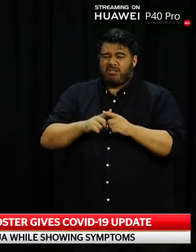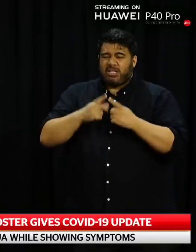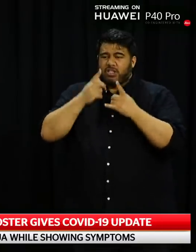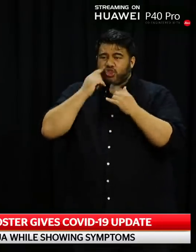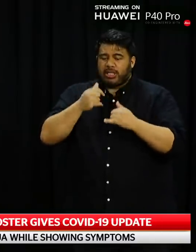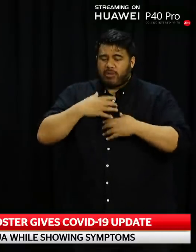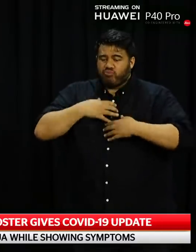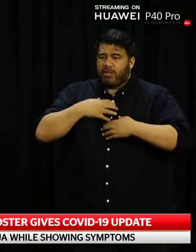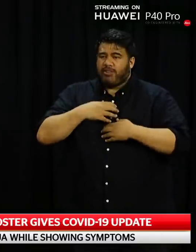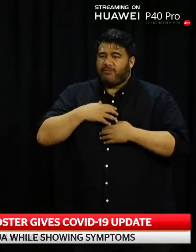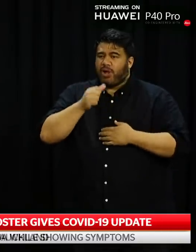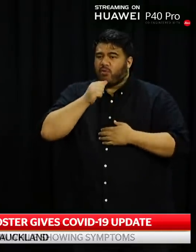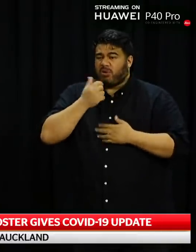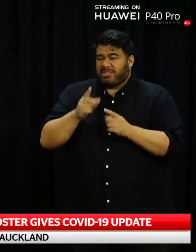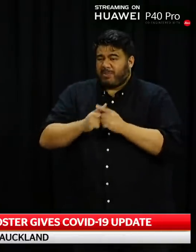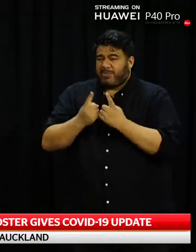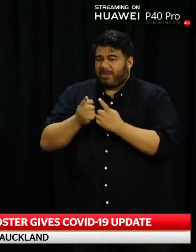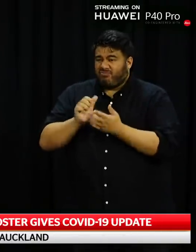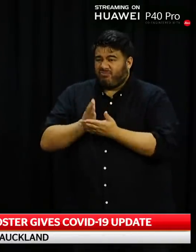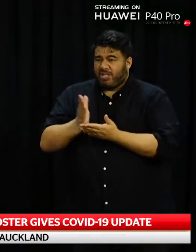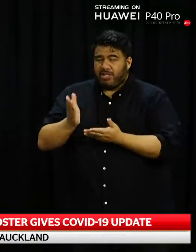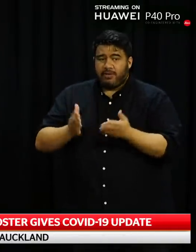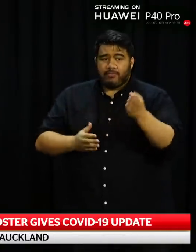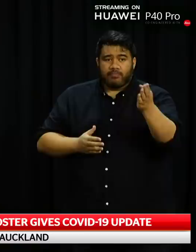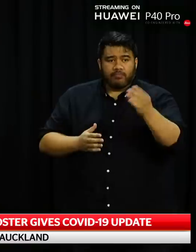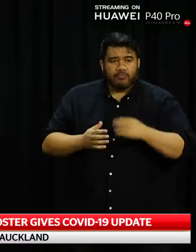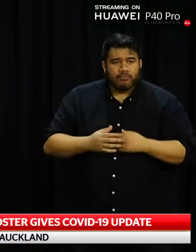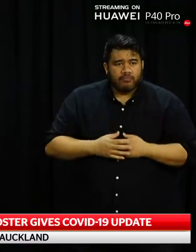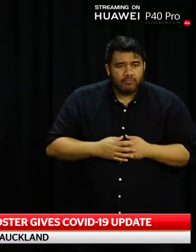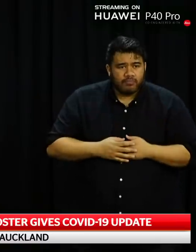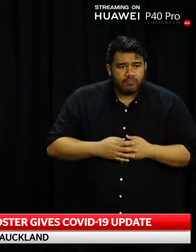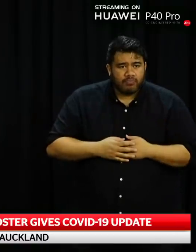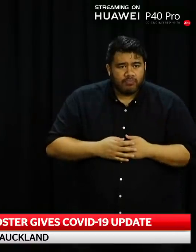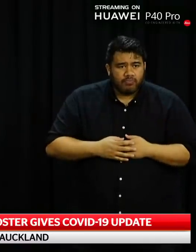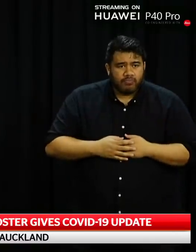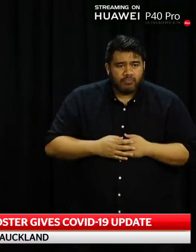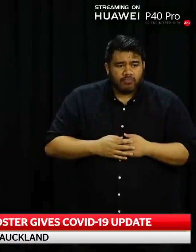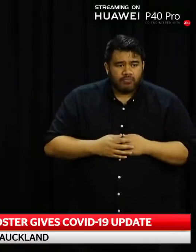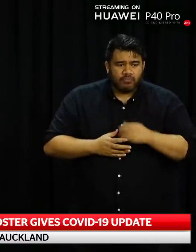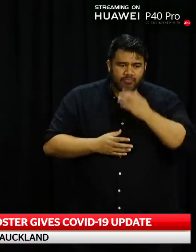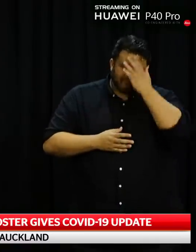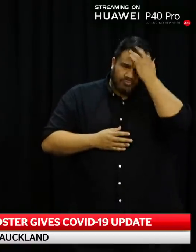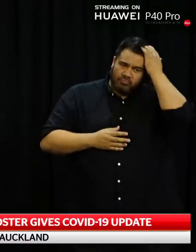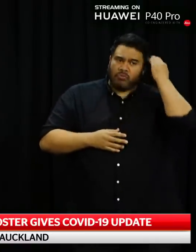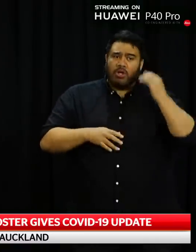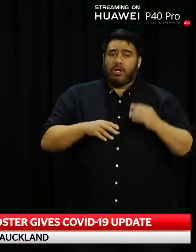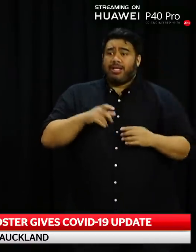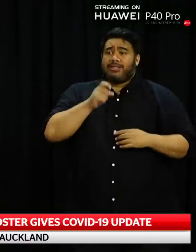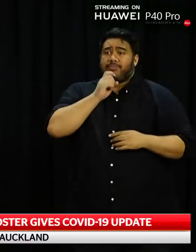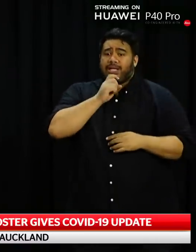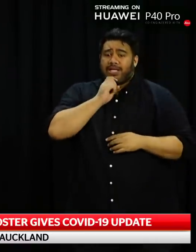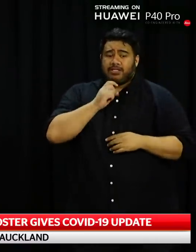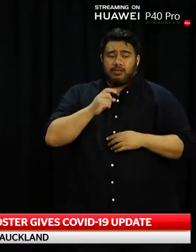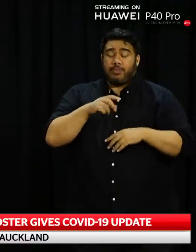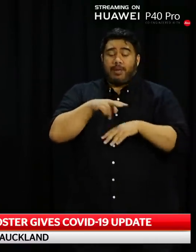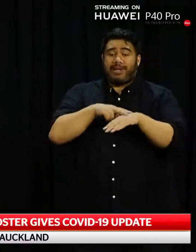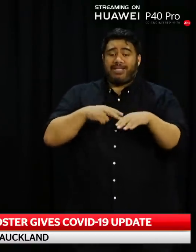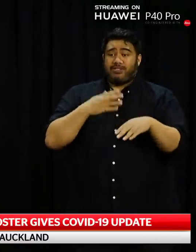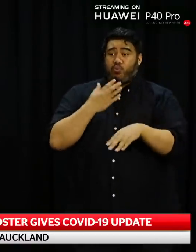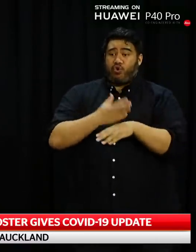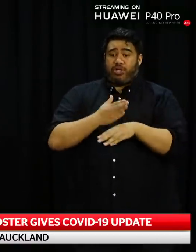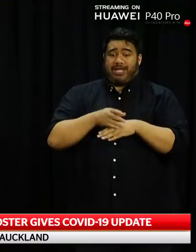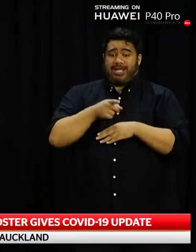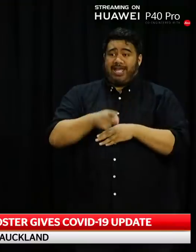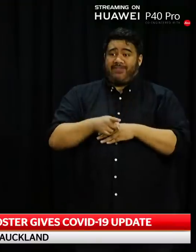of personal protective equipment are you equipping officers working at those roadblocks with? Officers engaging with the public will be expected to wear,